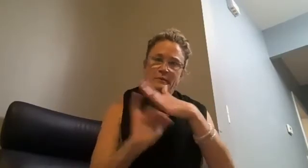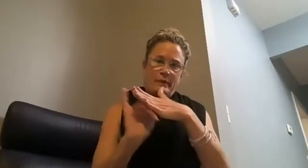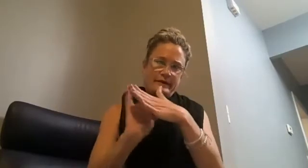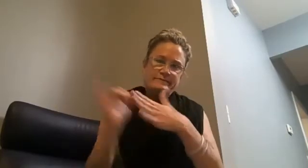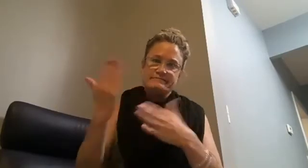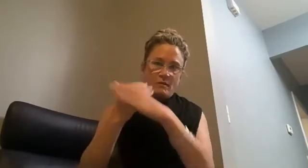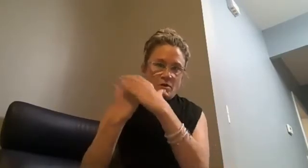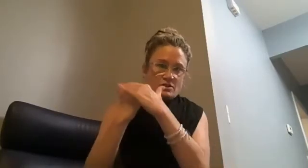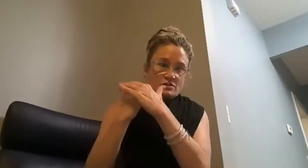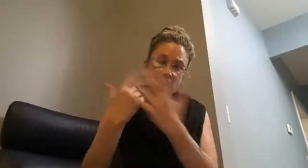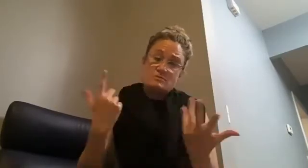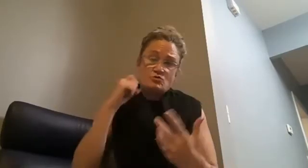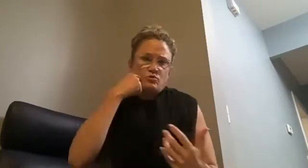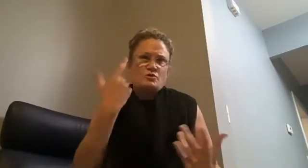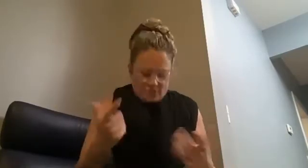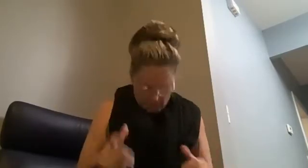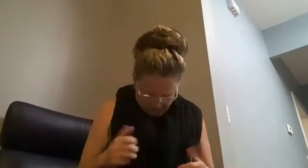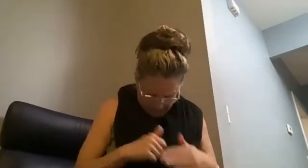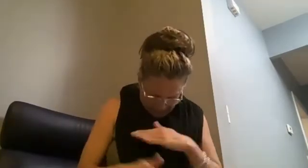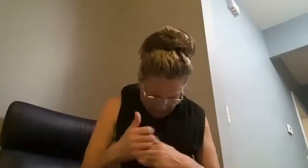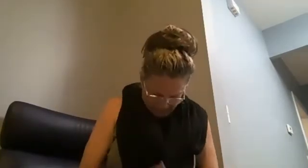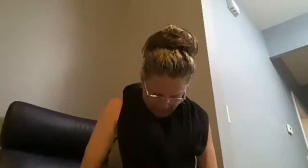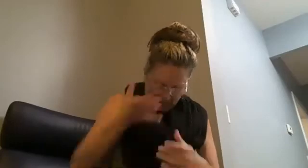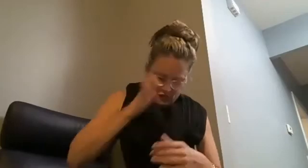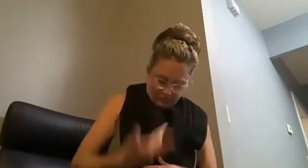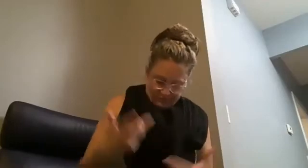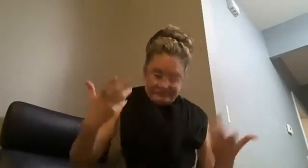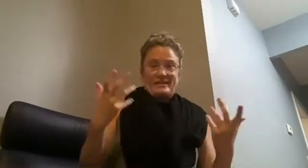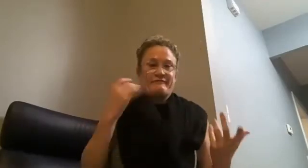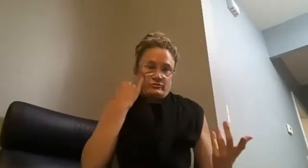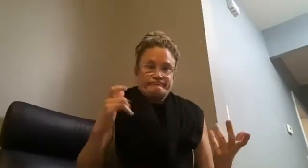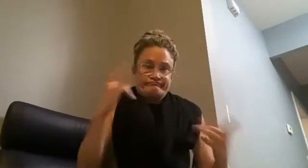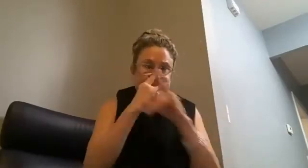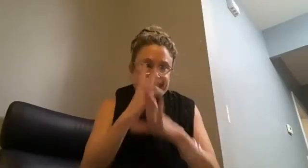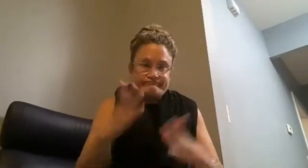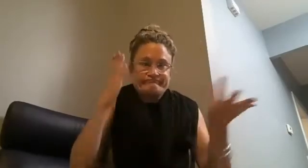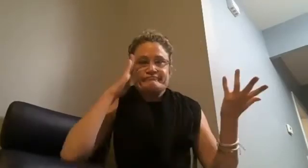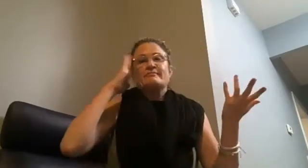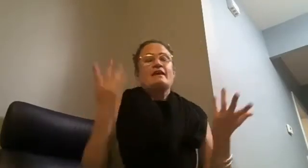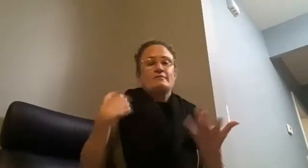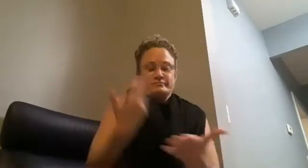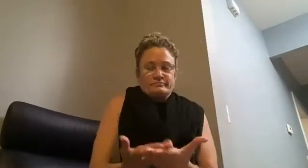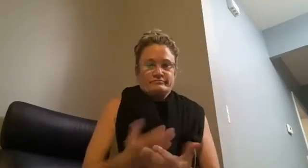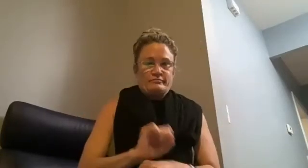totally the kind of job you can do when you're high. I mean, unless you can't, which was my case. I would come to work just absolutely out of my